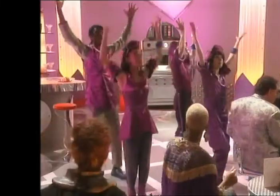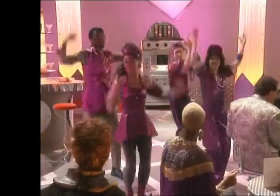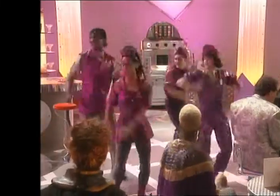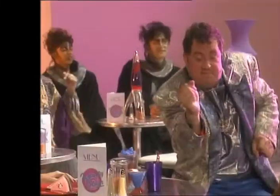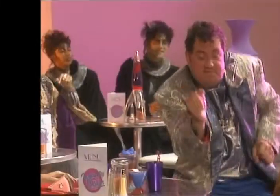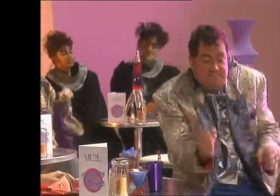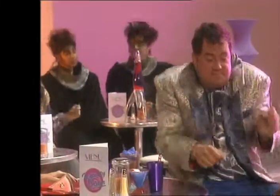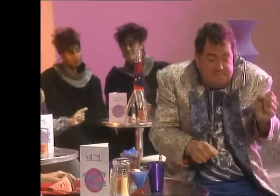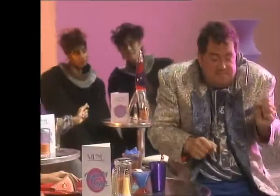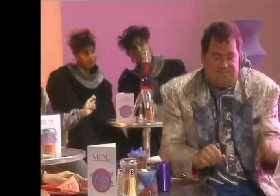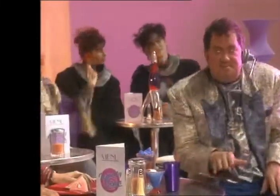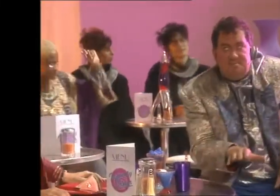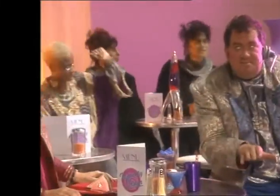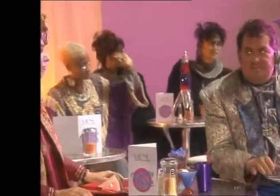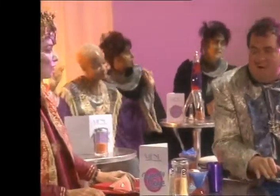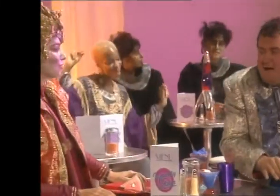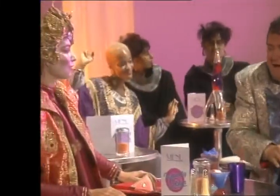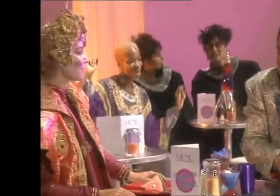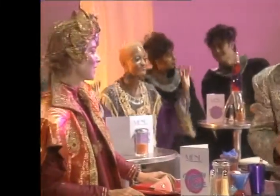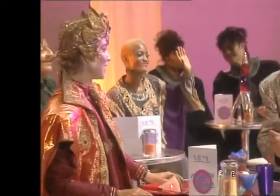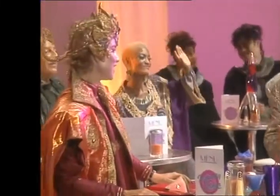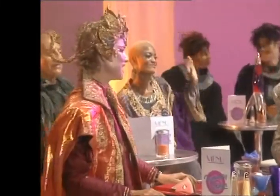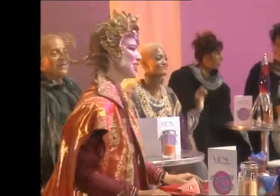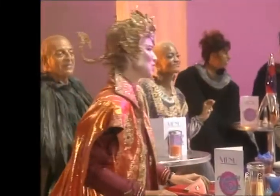dine. Month in, month out, no stopping infinity.